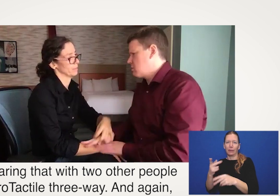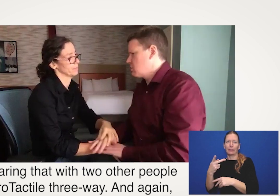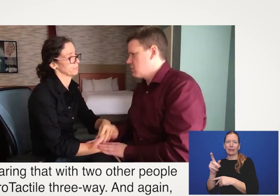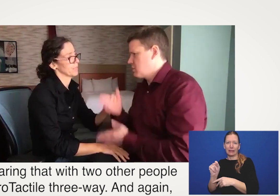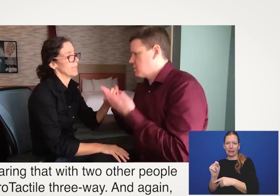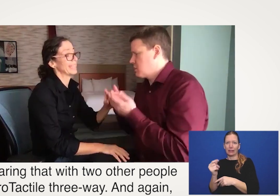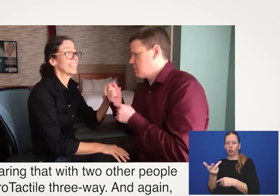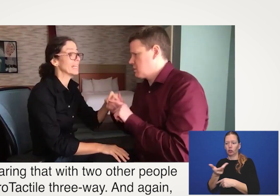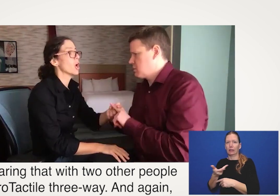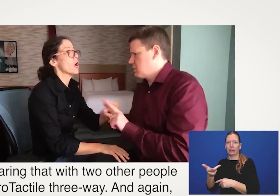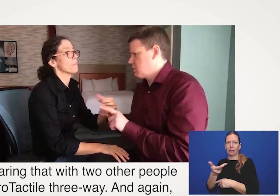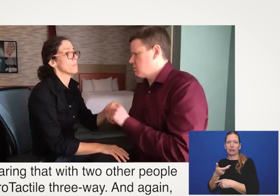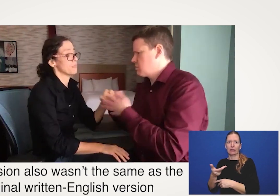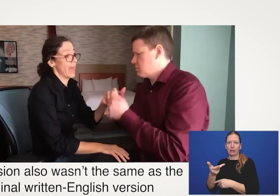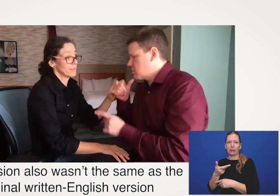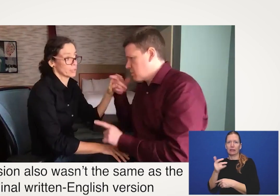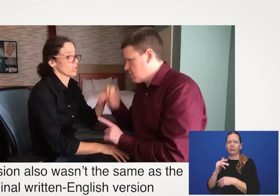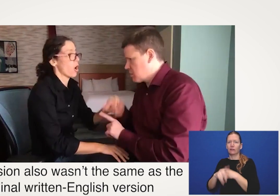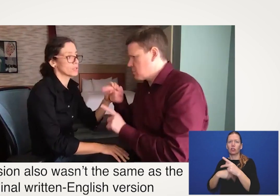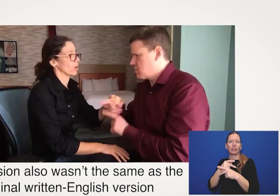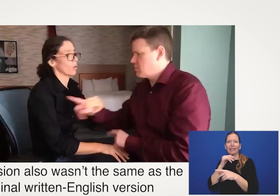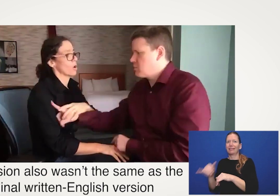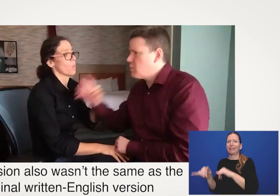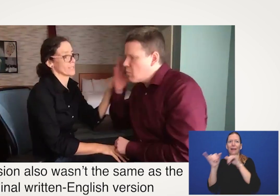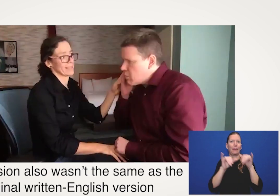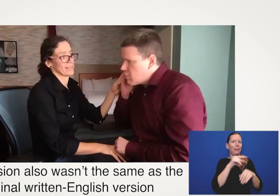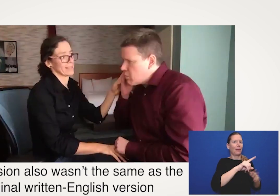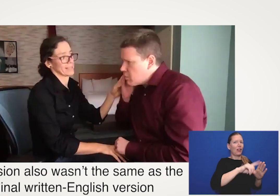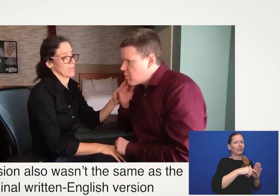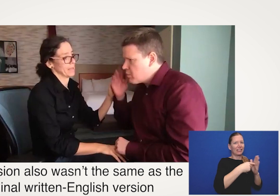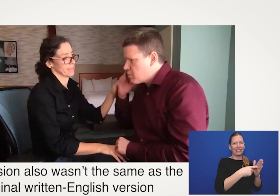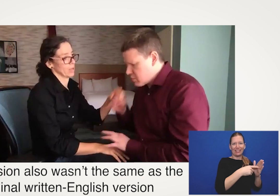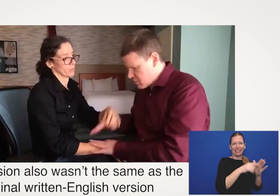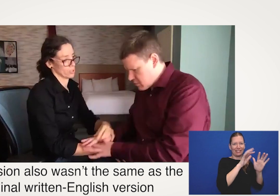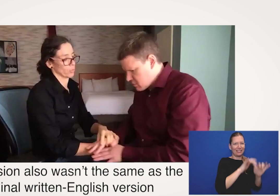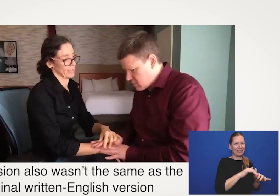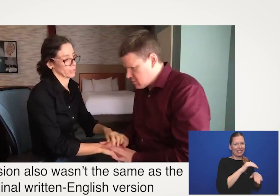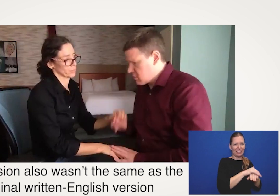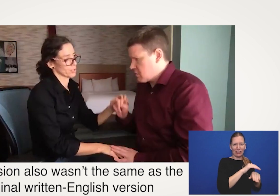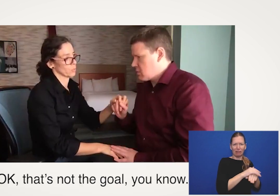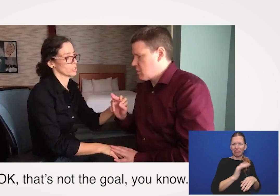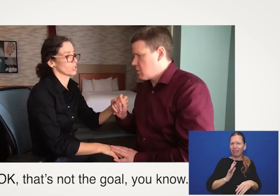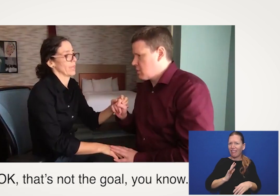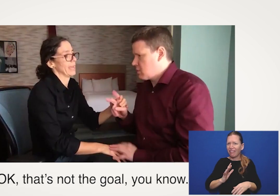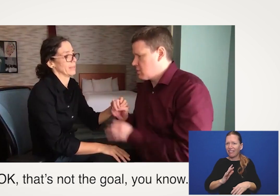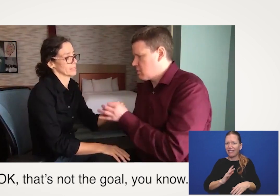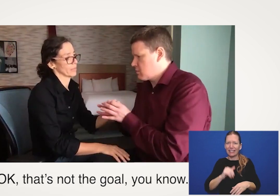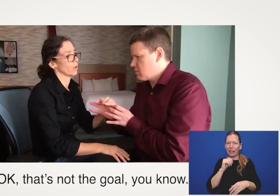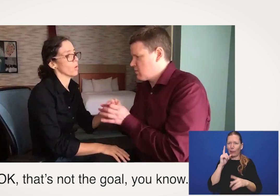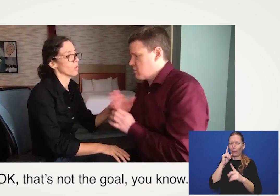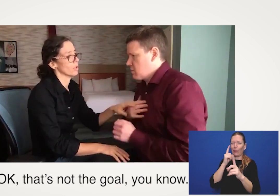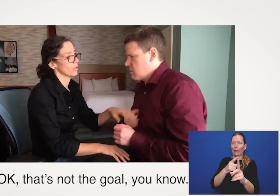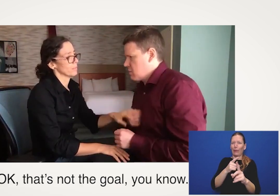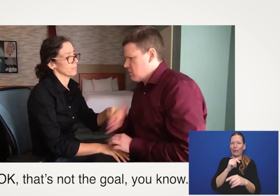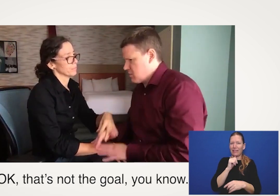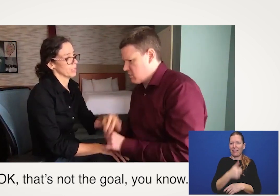three-way. And again, that version also wasn't the same as the original written English version, which is okay. That's not the